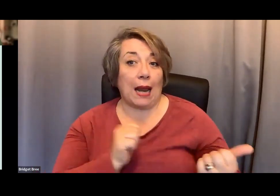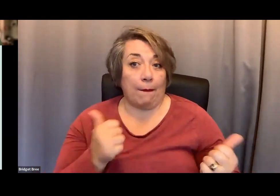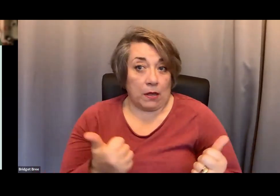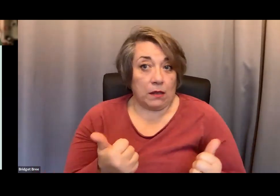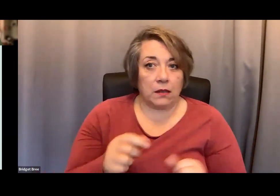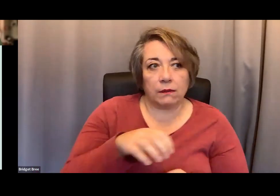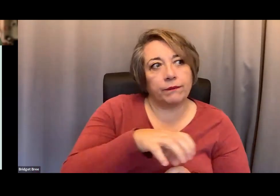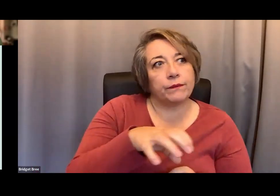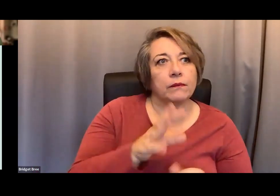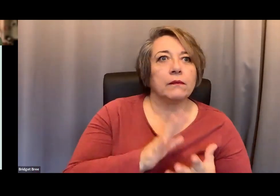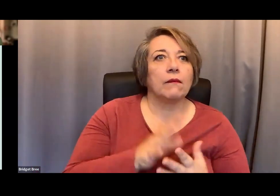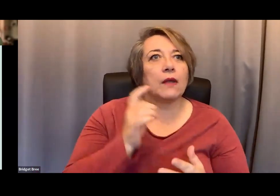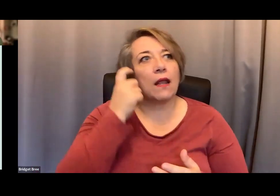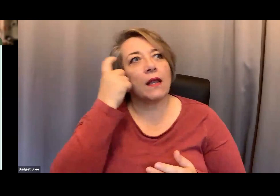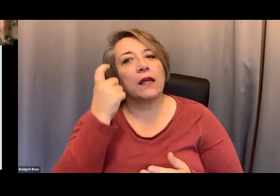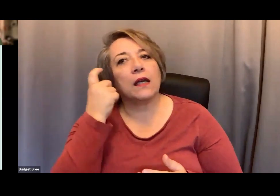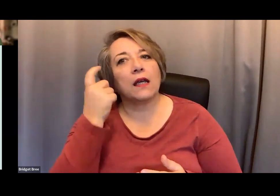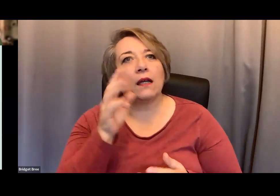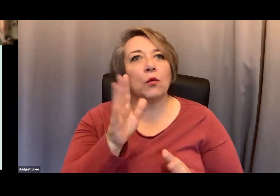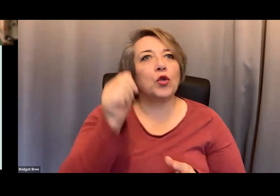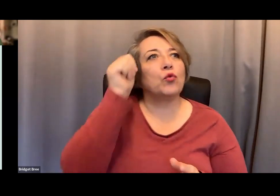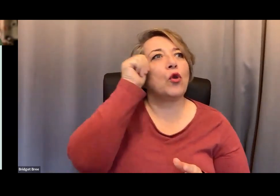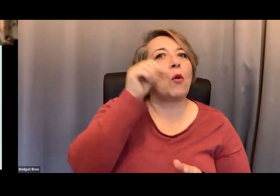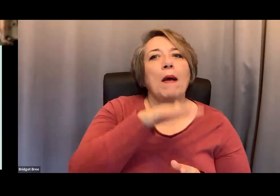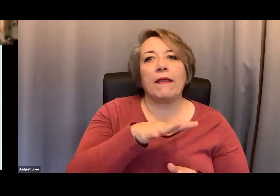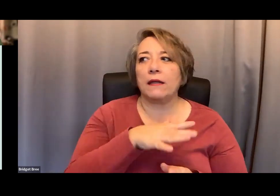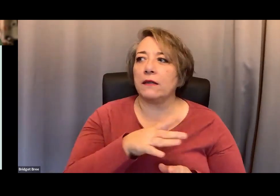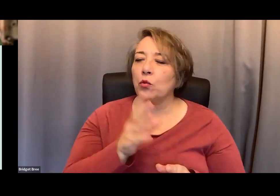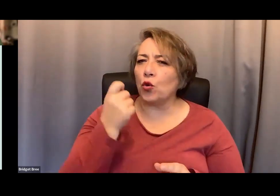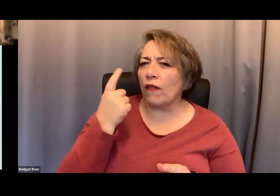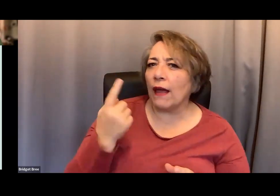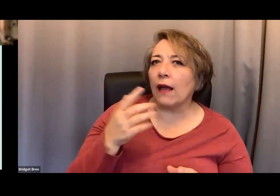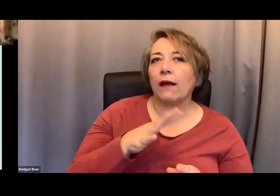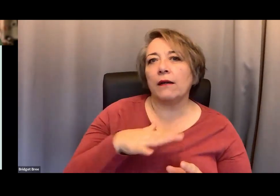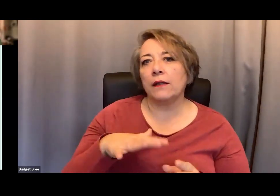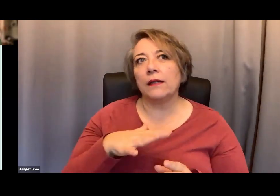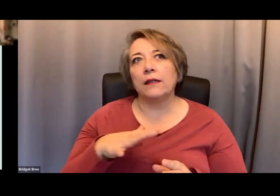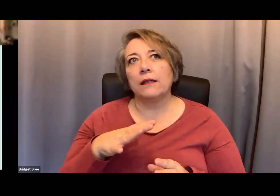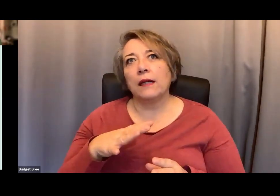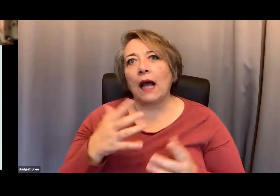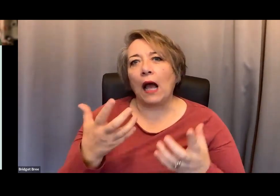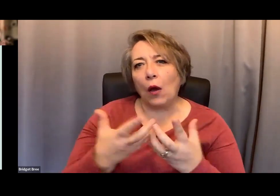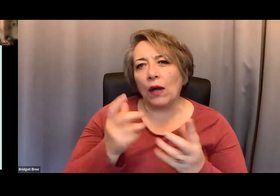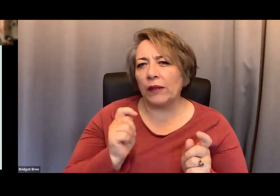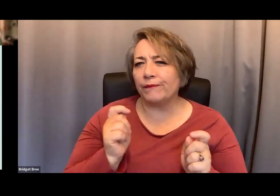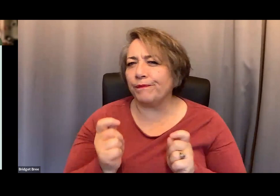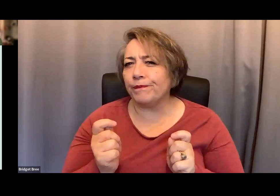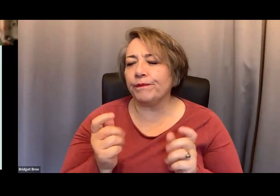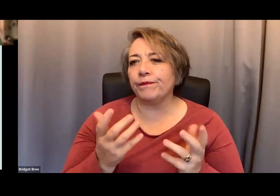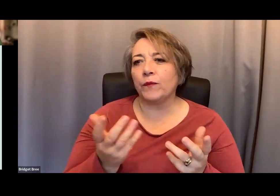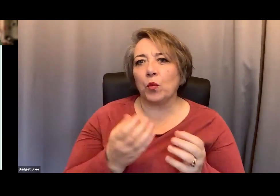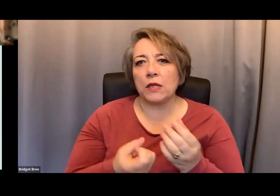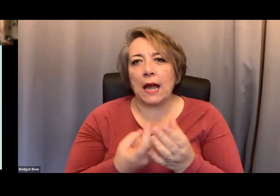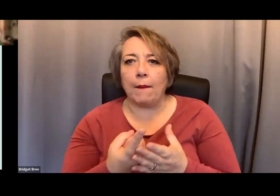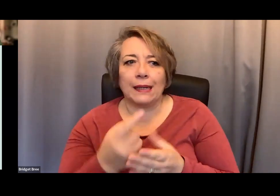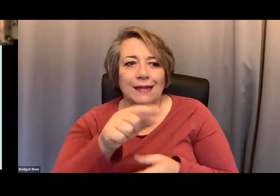bringing their own curiosities, their own knowledge, and using the framework to relate to and make sense of what's coming up across our local ecology